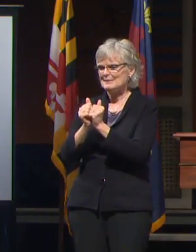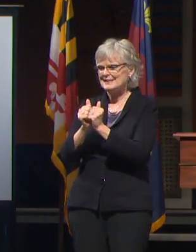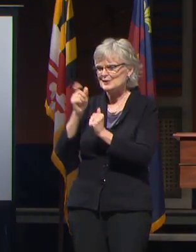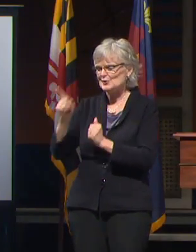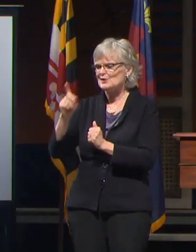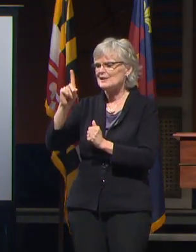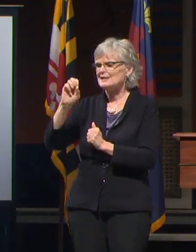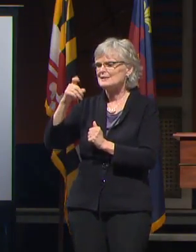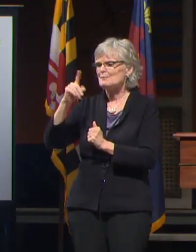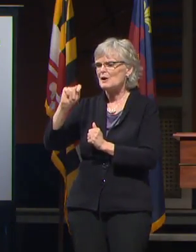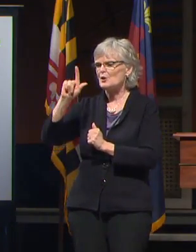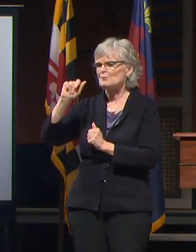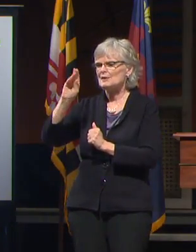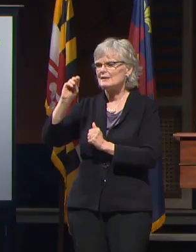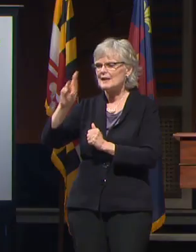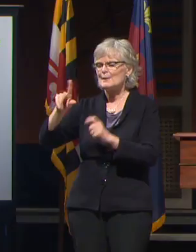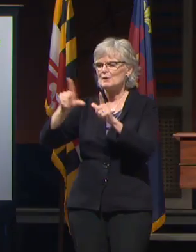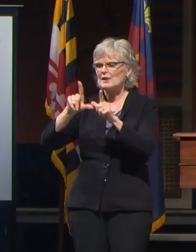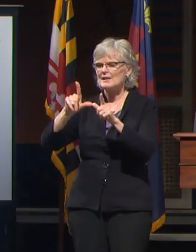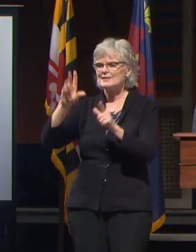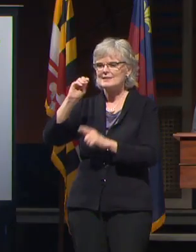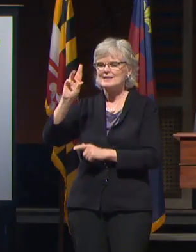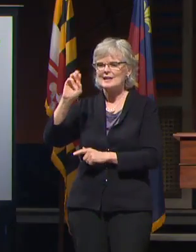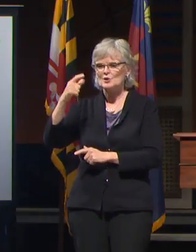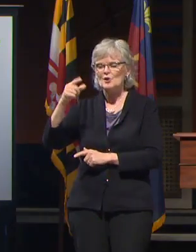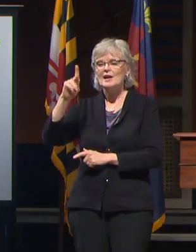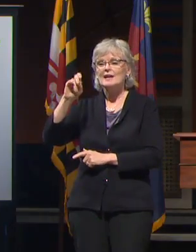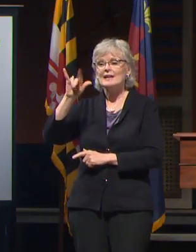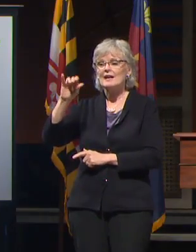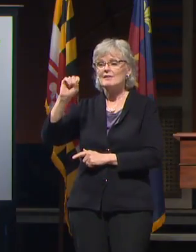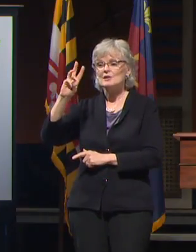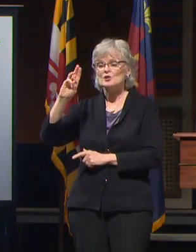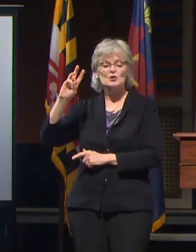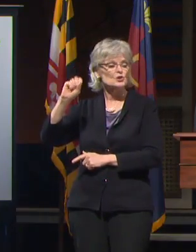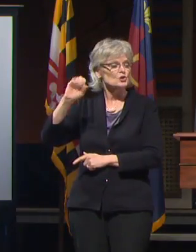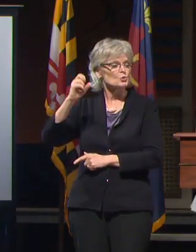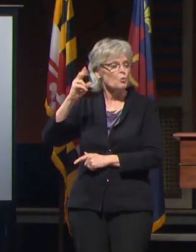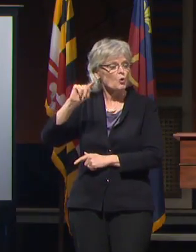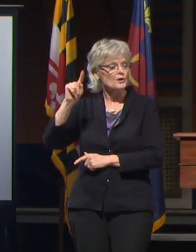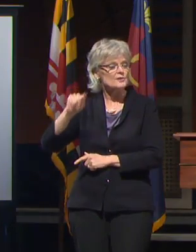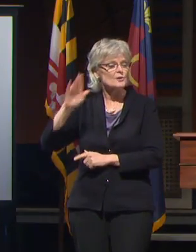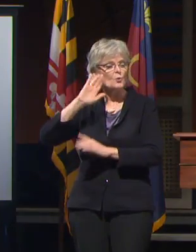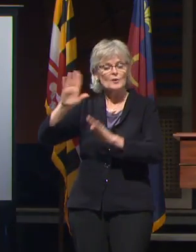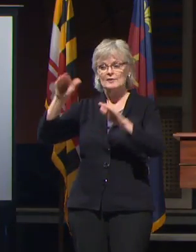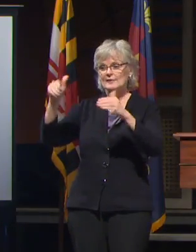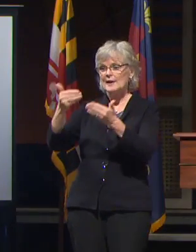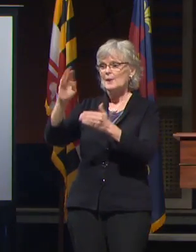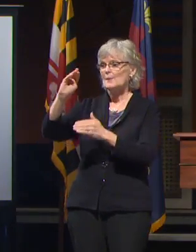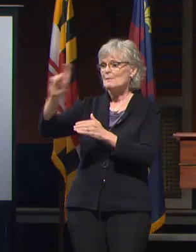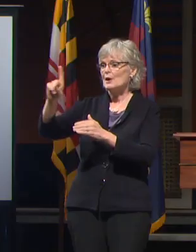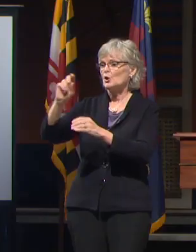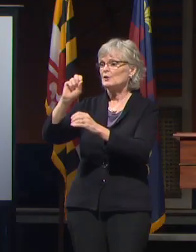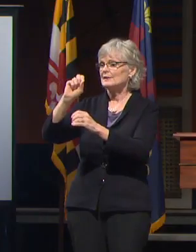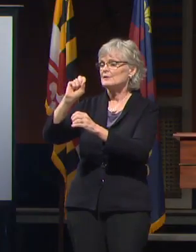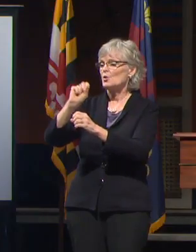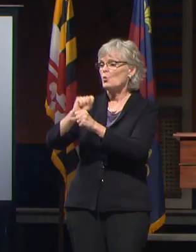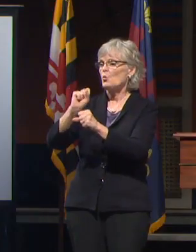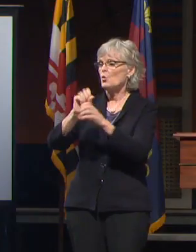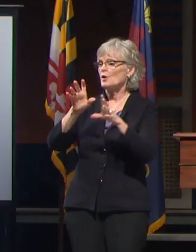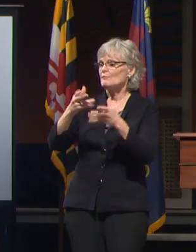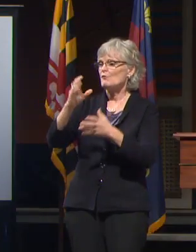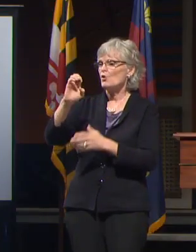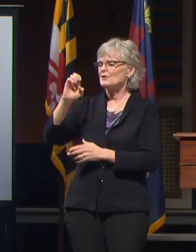the Department of Labor Licensing and Regulation. She'll be introducing the Maryland Workforce Expressway,